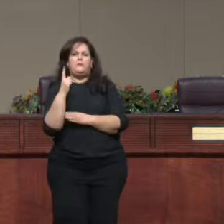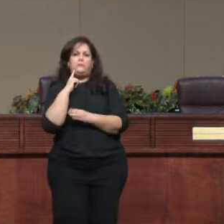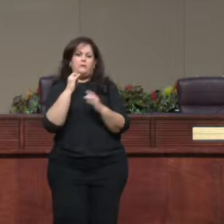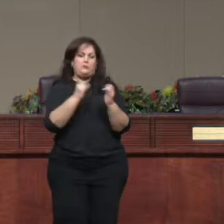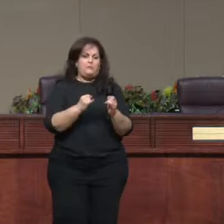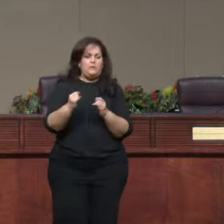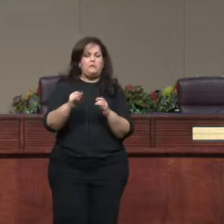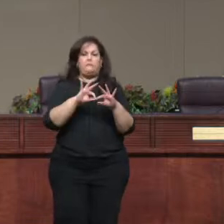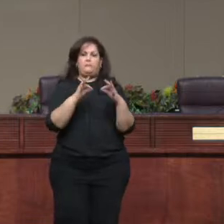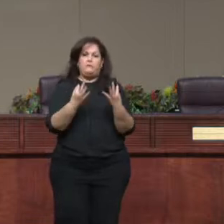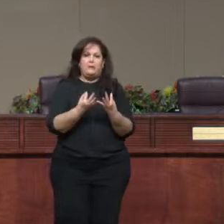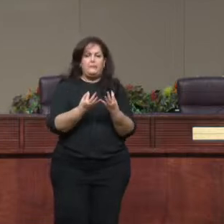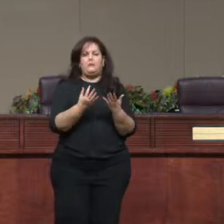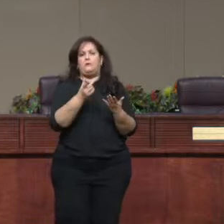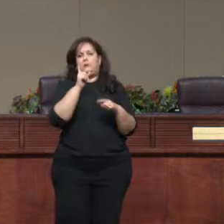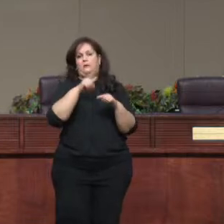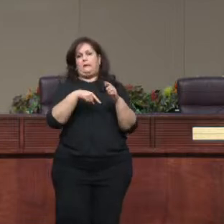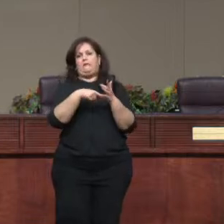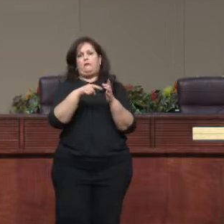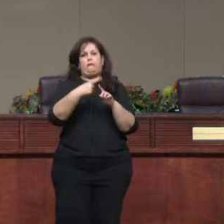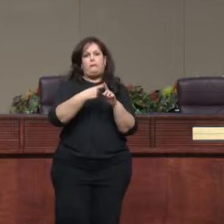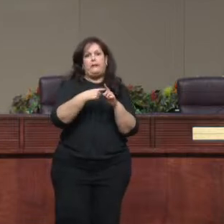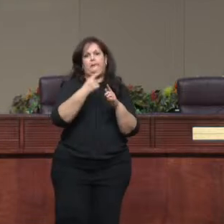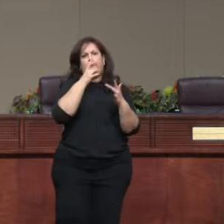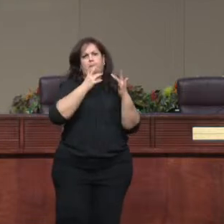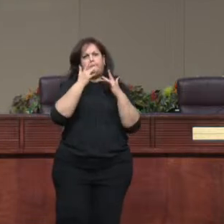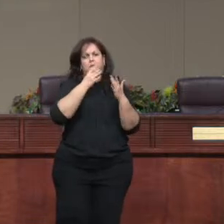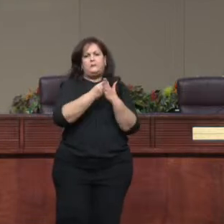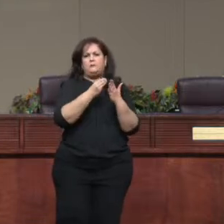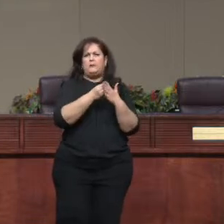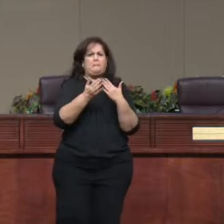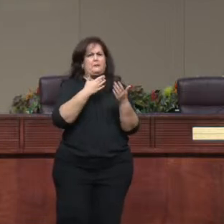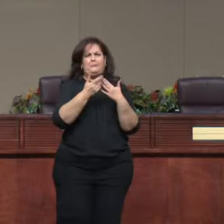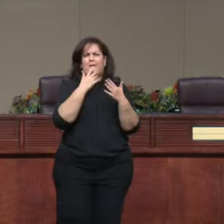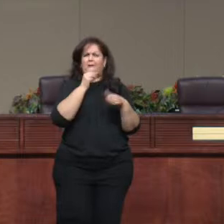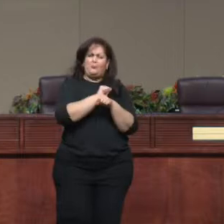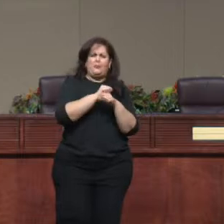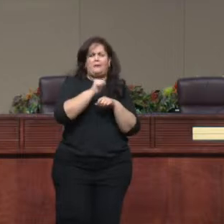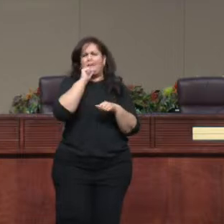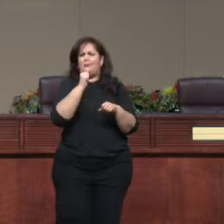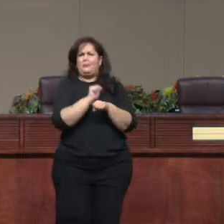who may apply for the $1,000 grants.